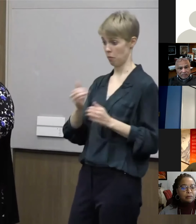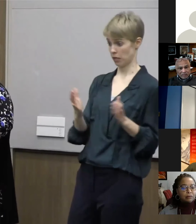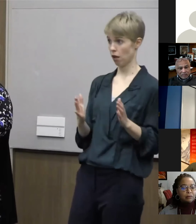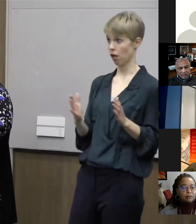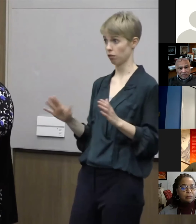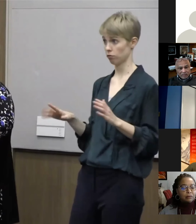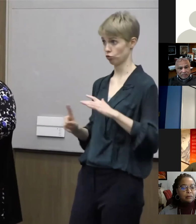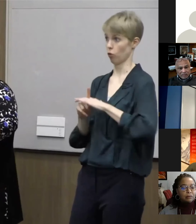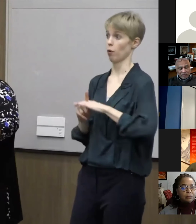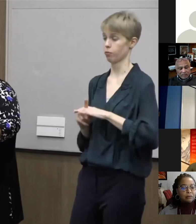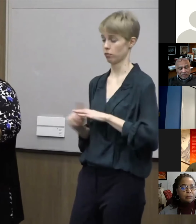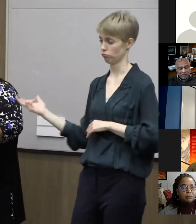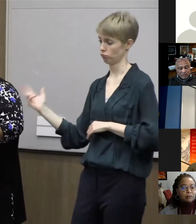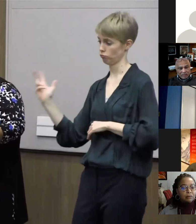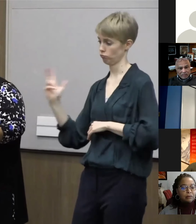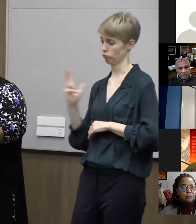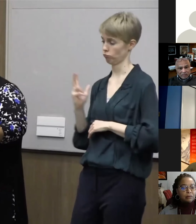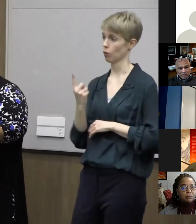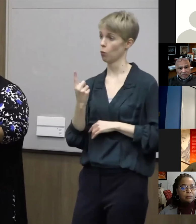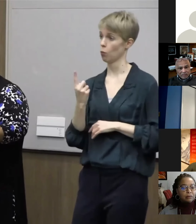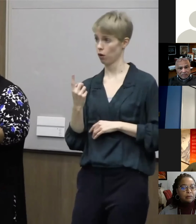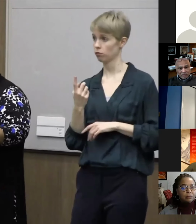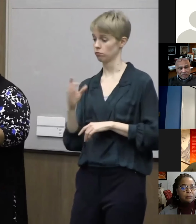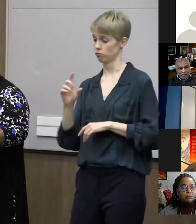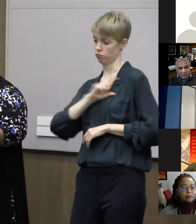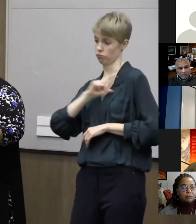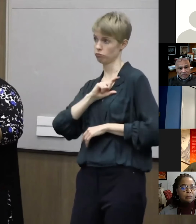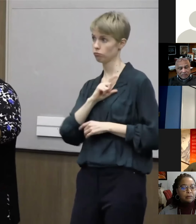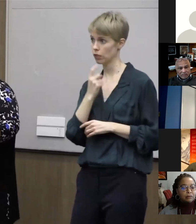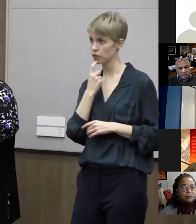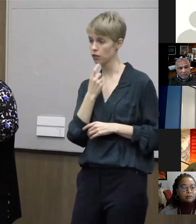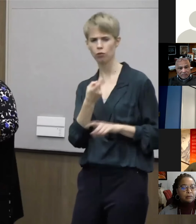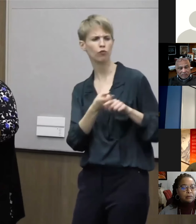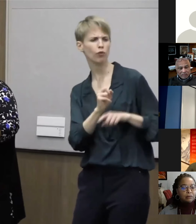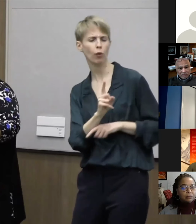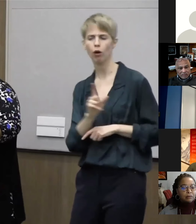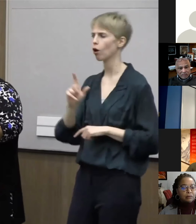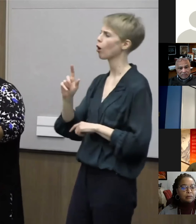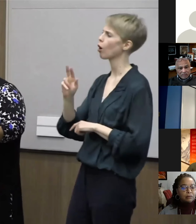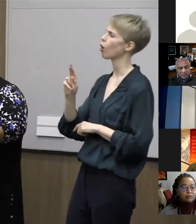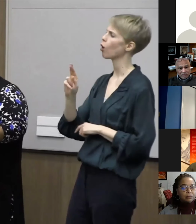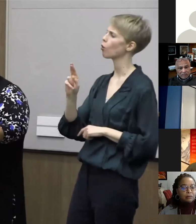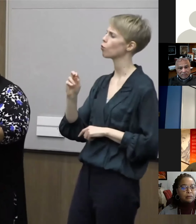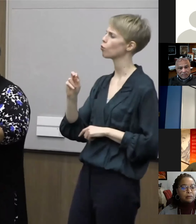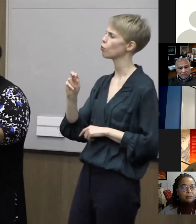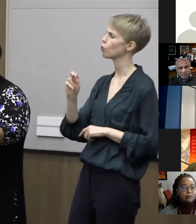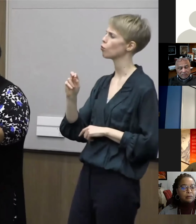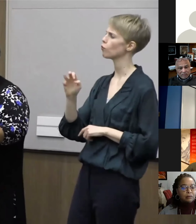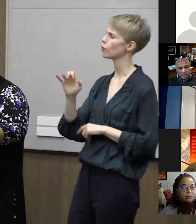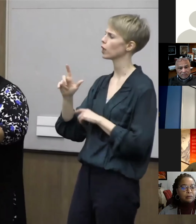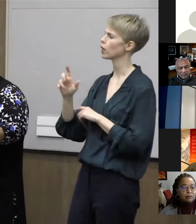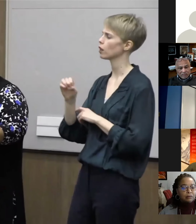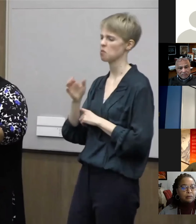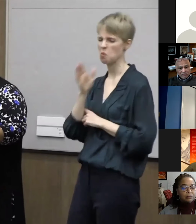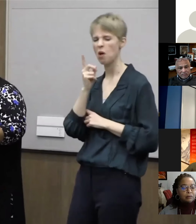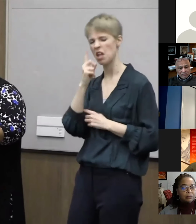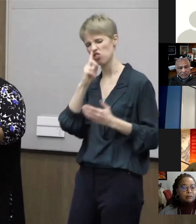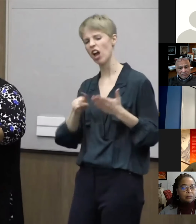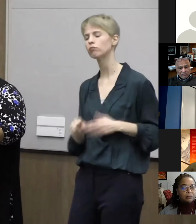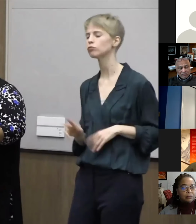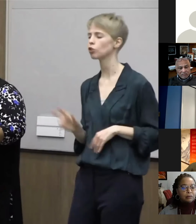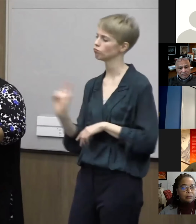these men was a state highway patrolman, and he asked me where I was from. I told him Louisville. He said, "We're gonna have to check this." They